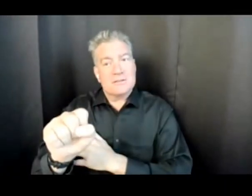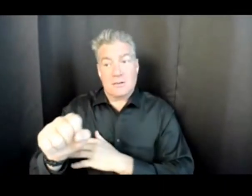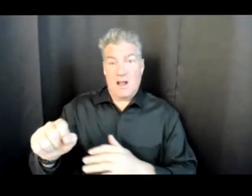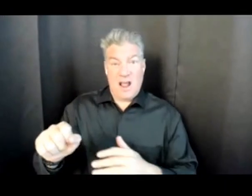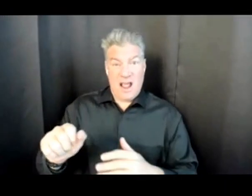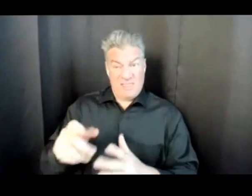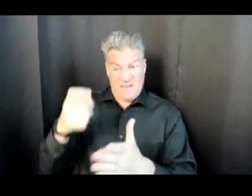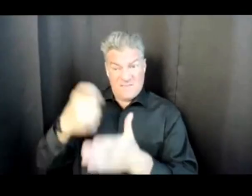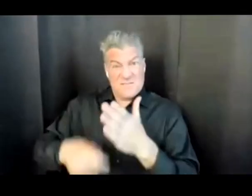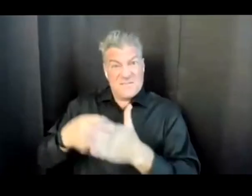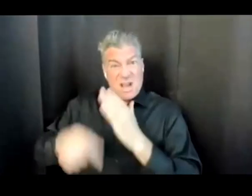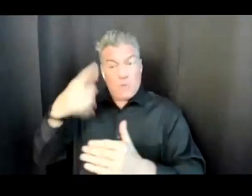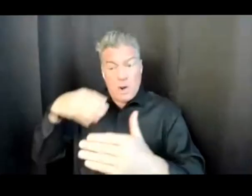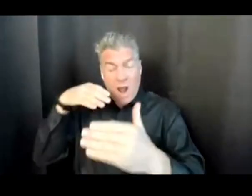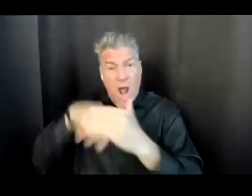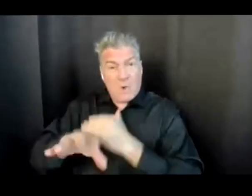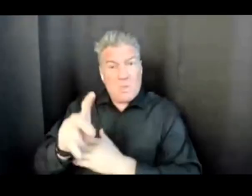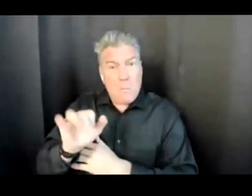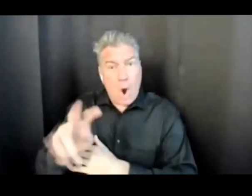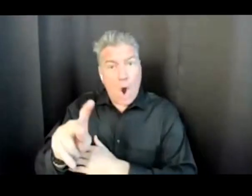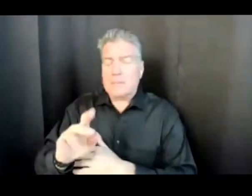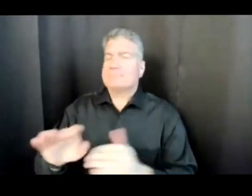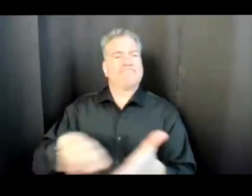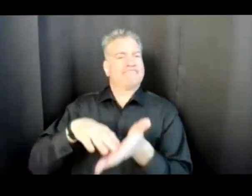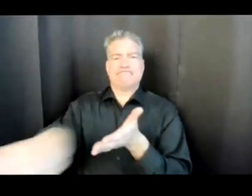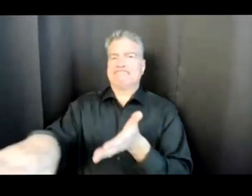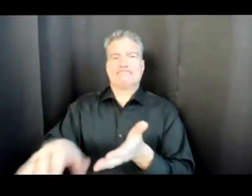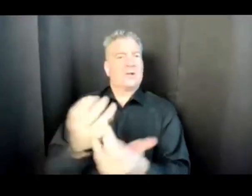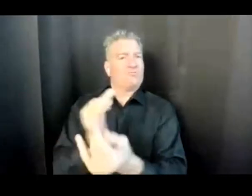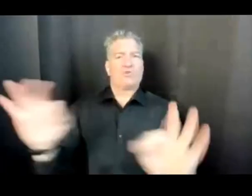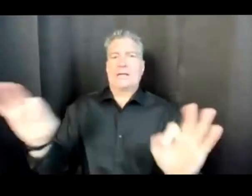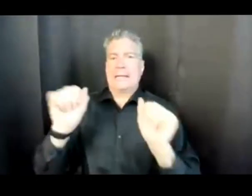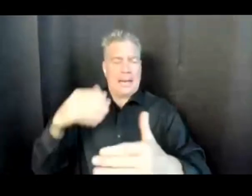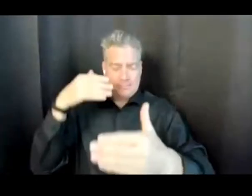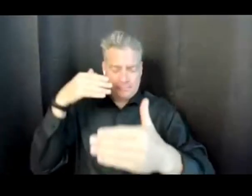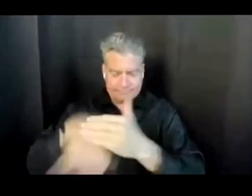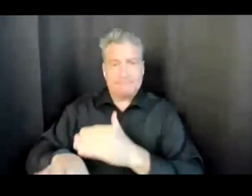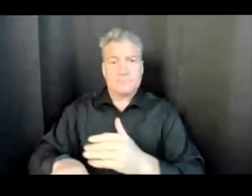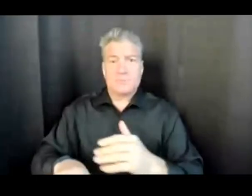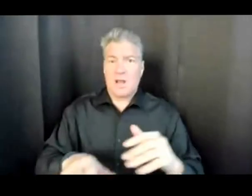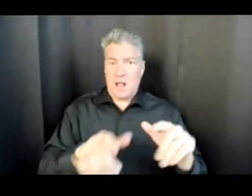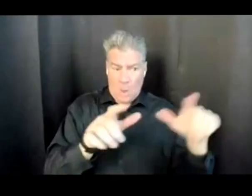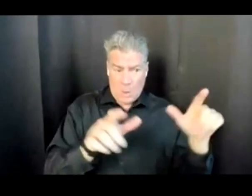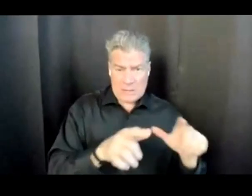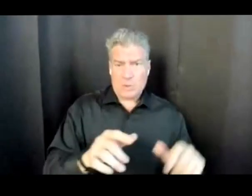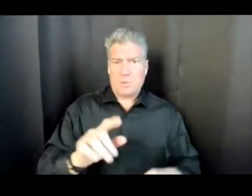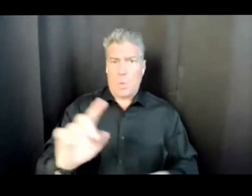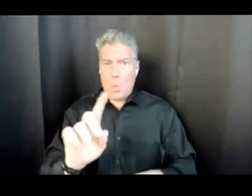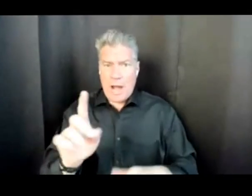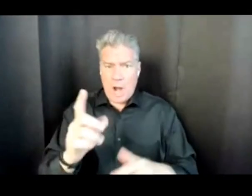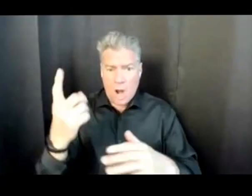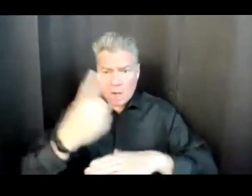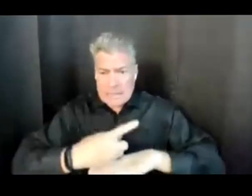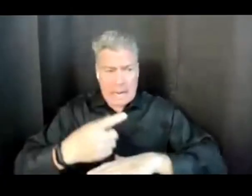waived for those using these warming stations. For locations, dates, and times, please visit